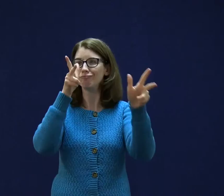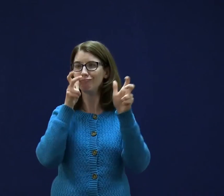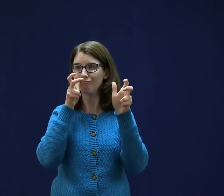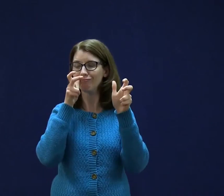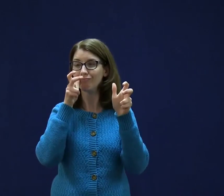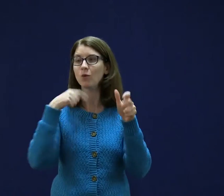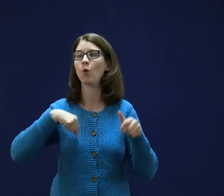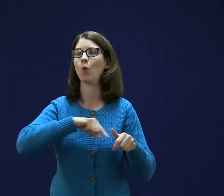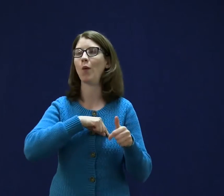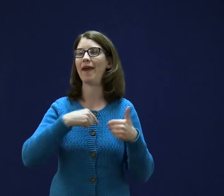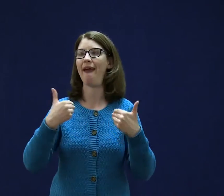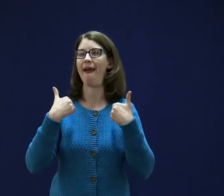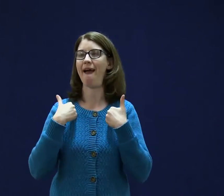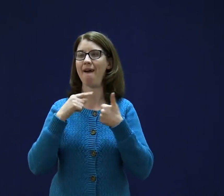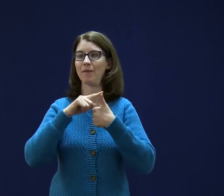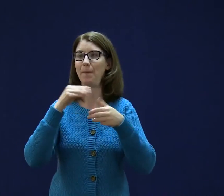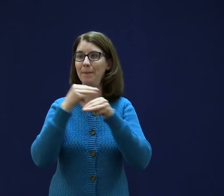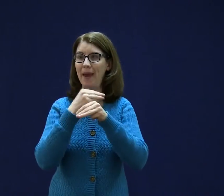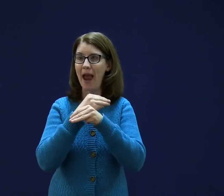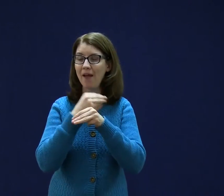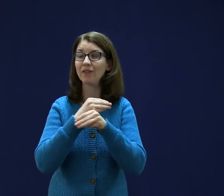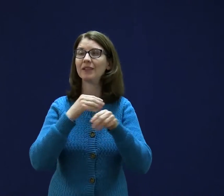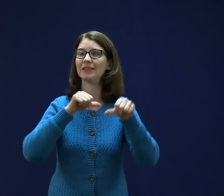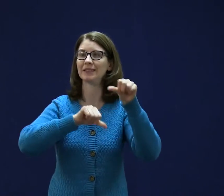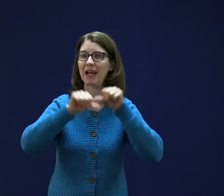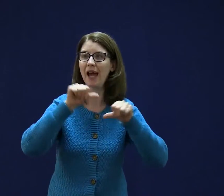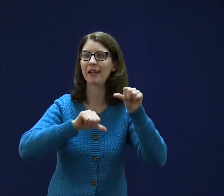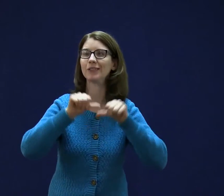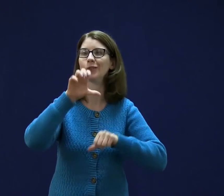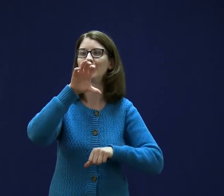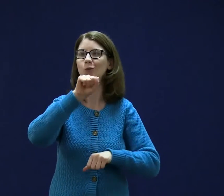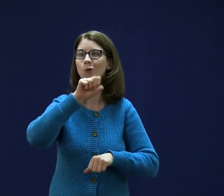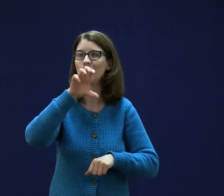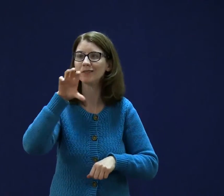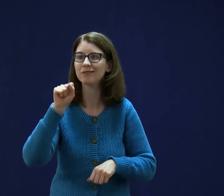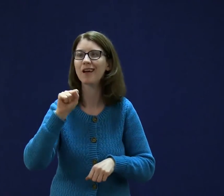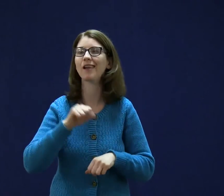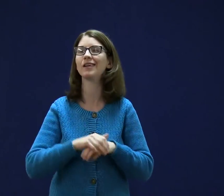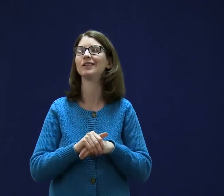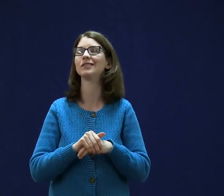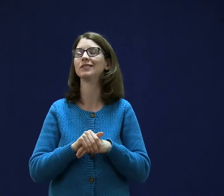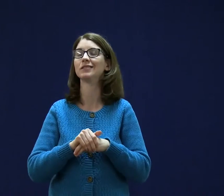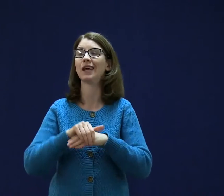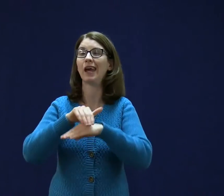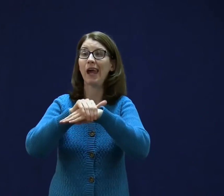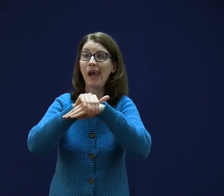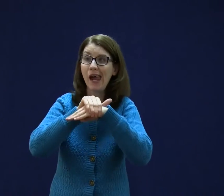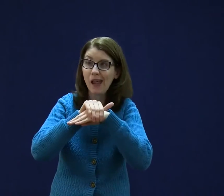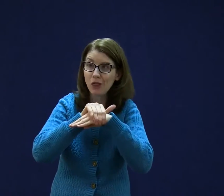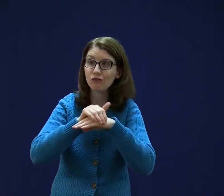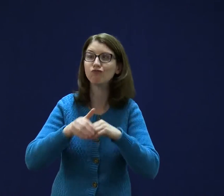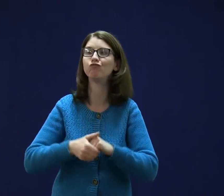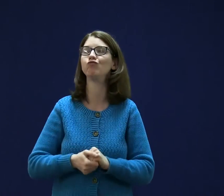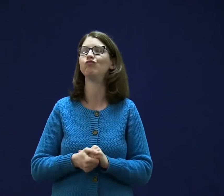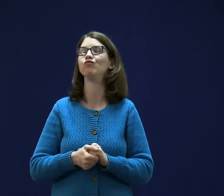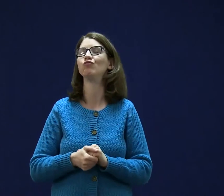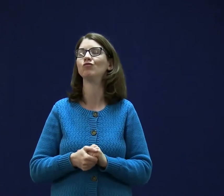All instruction is provided in their native language, in American Sign Language. I teach math, science,